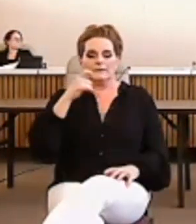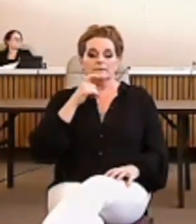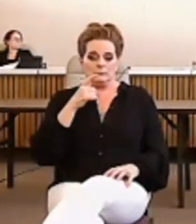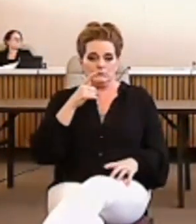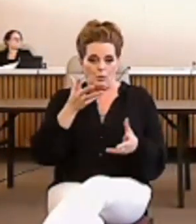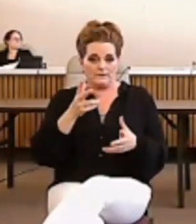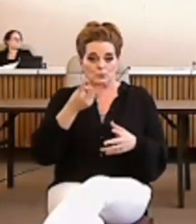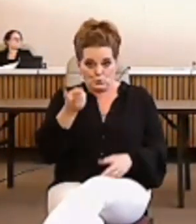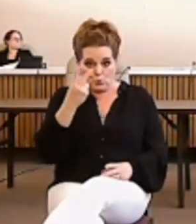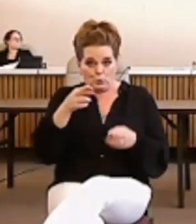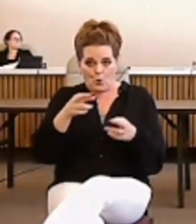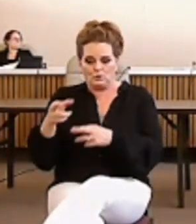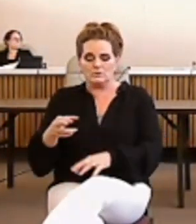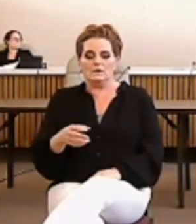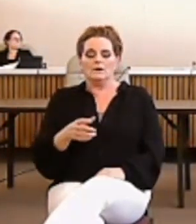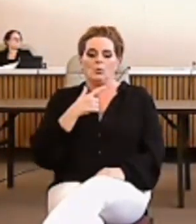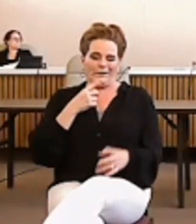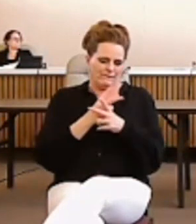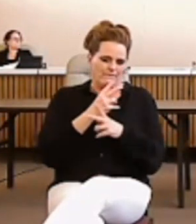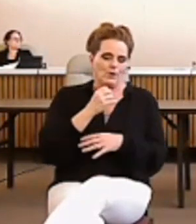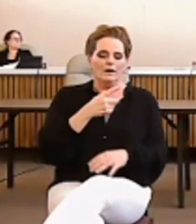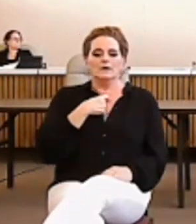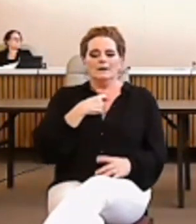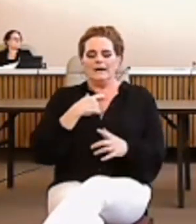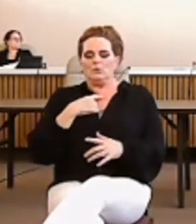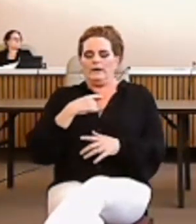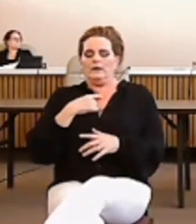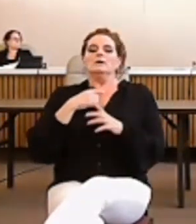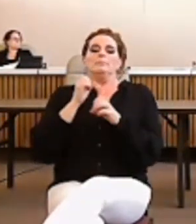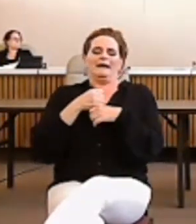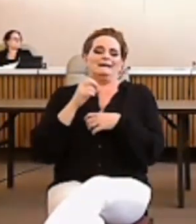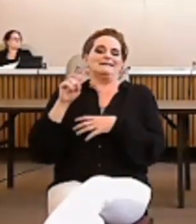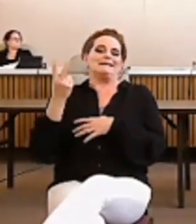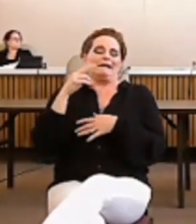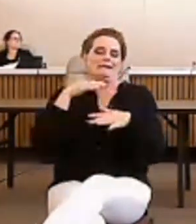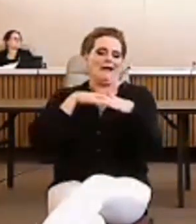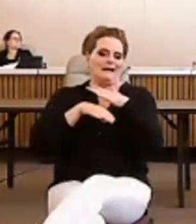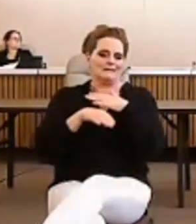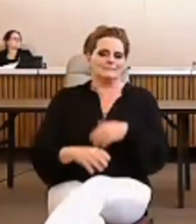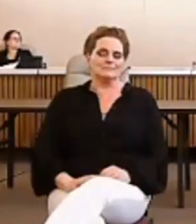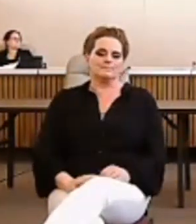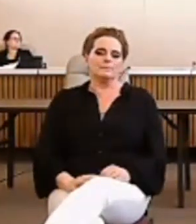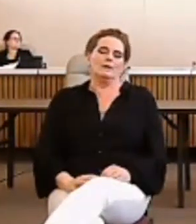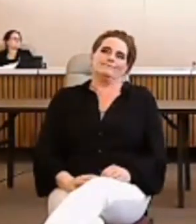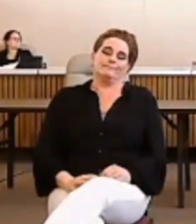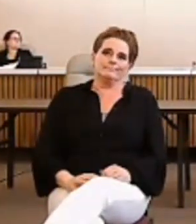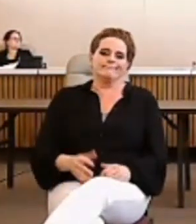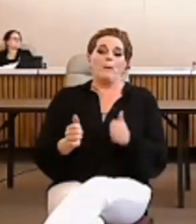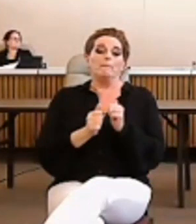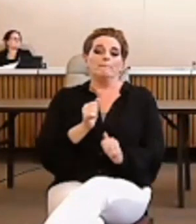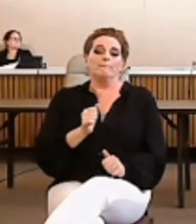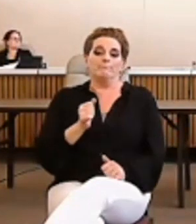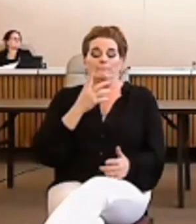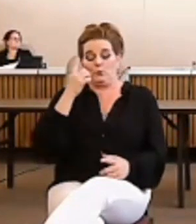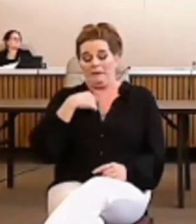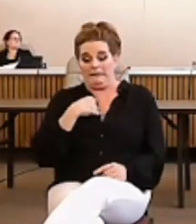out, is there a way to get a second access out there? Again, the thing that makes the most sense to me is to